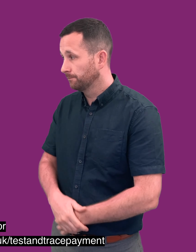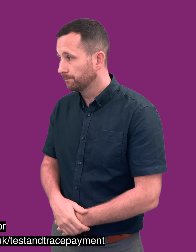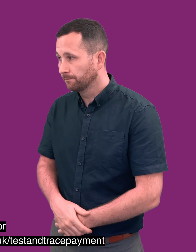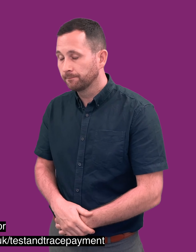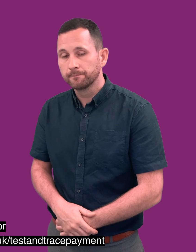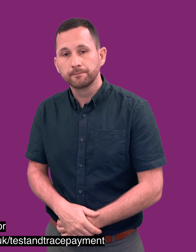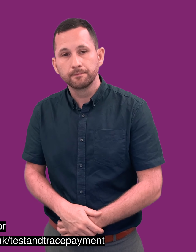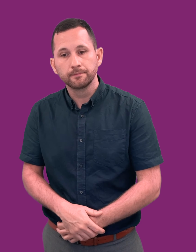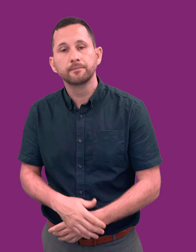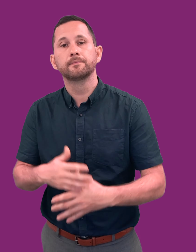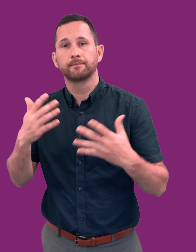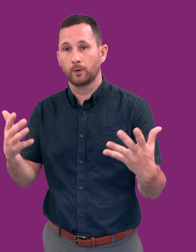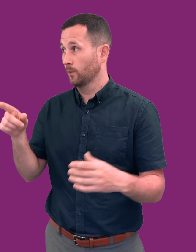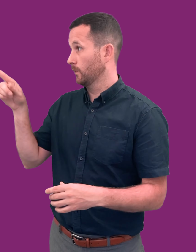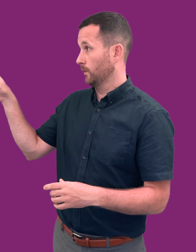www.birmingham.gov.uk/test and trace payment.